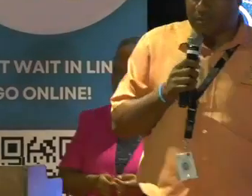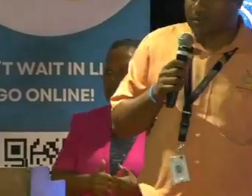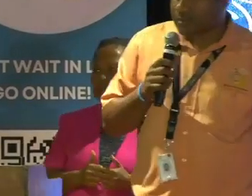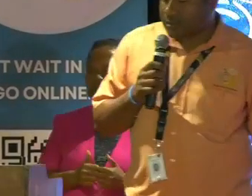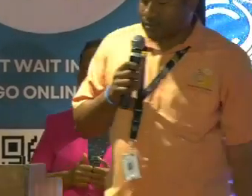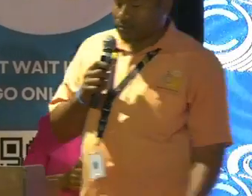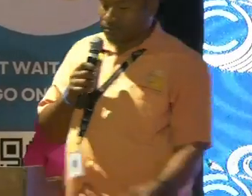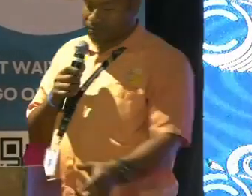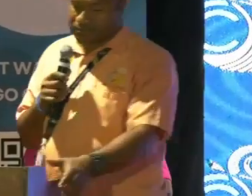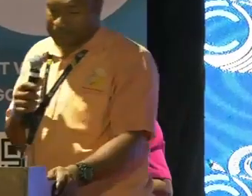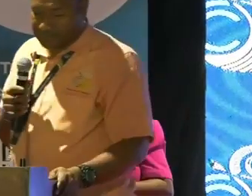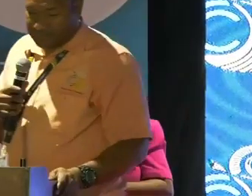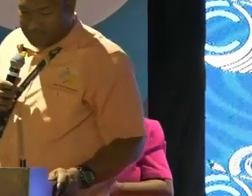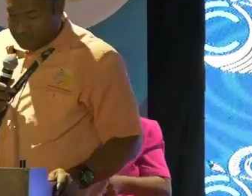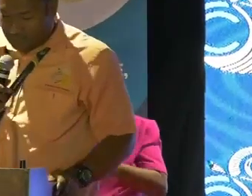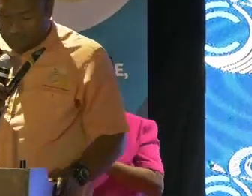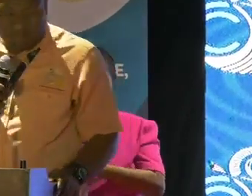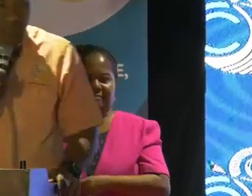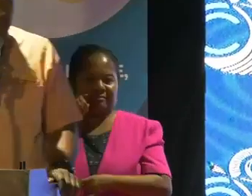joke.